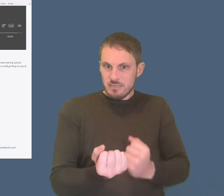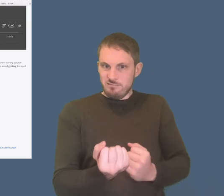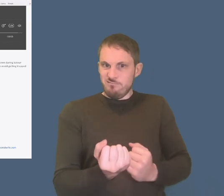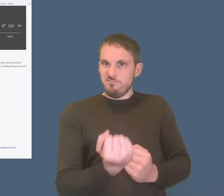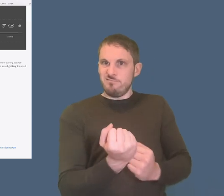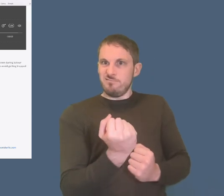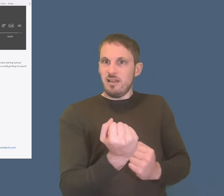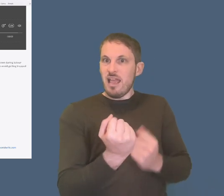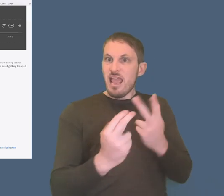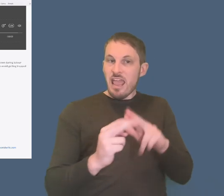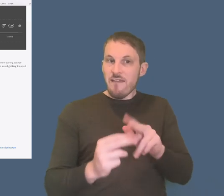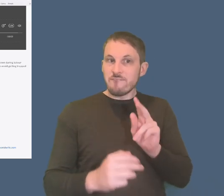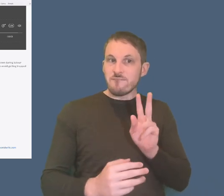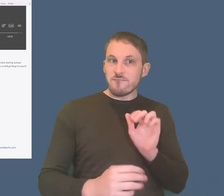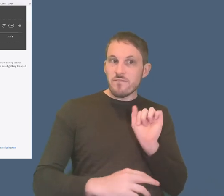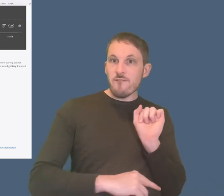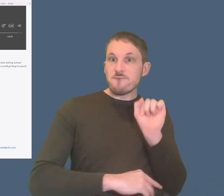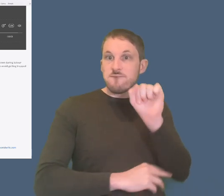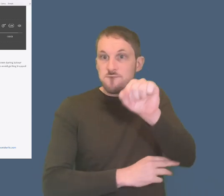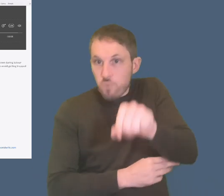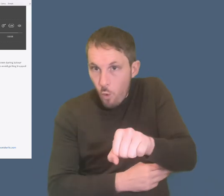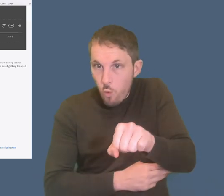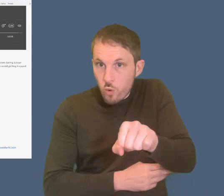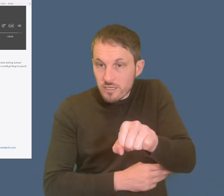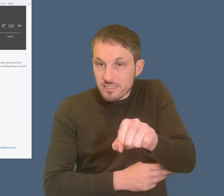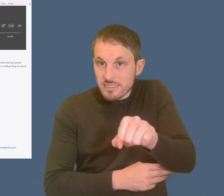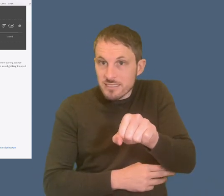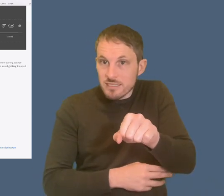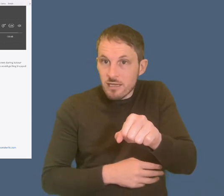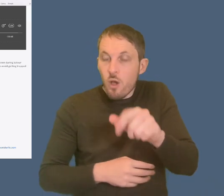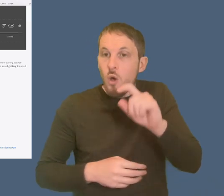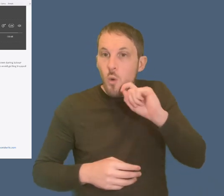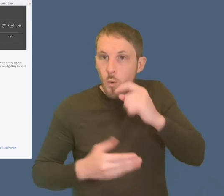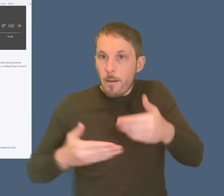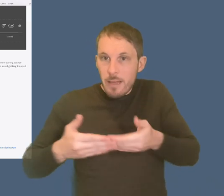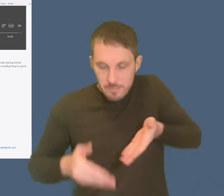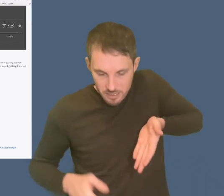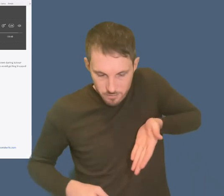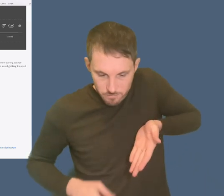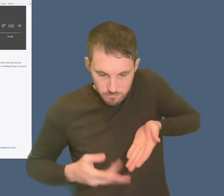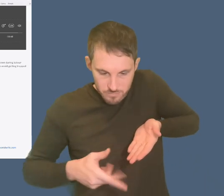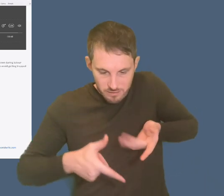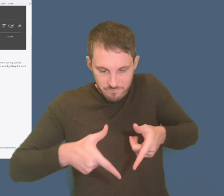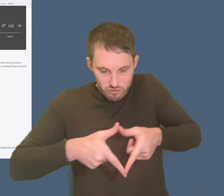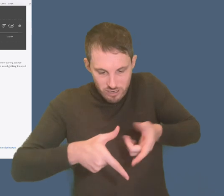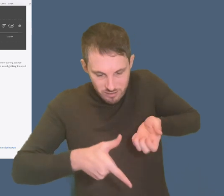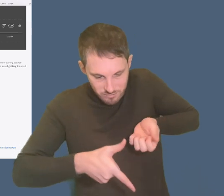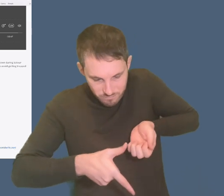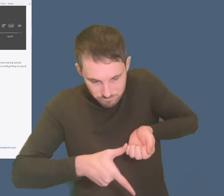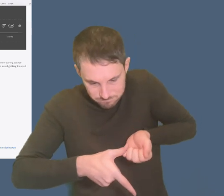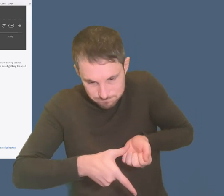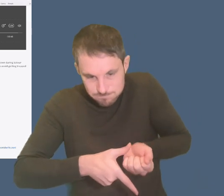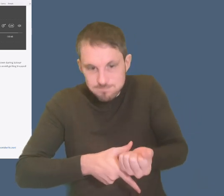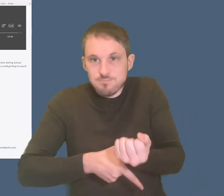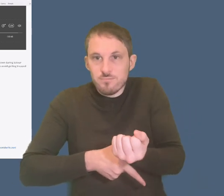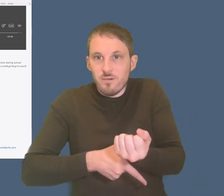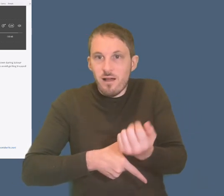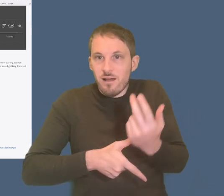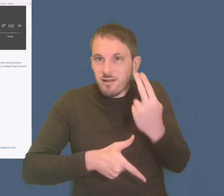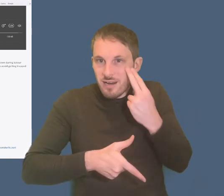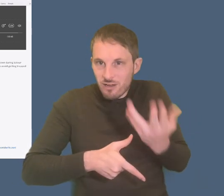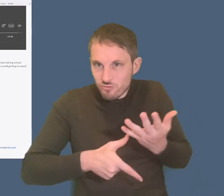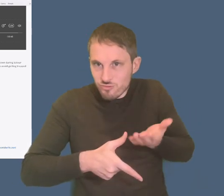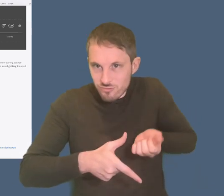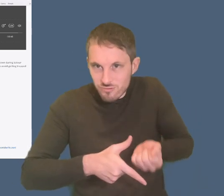uphill, up the curve of your pelvis. And your pelvis is also mobile, and it becomes more so through pregnancy. There's